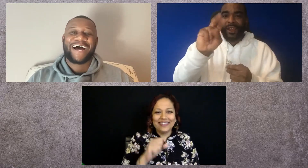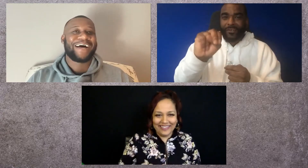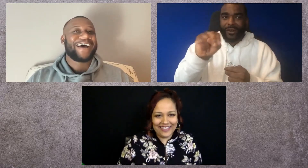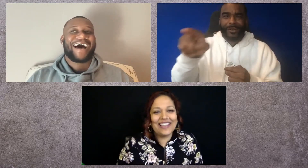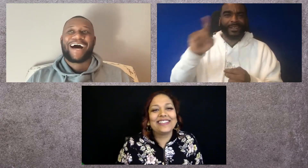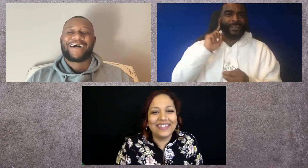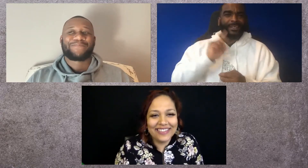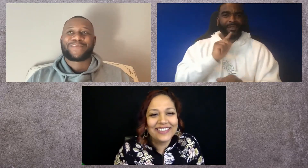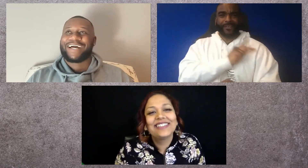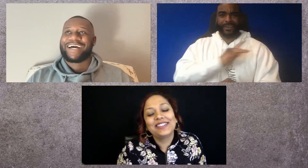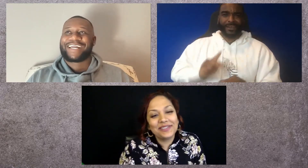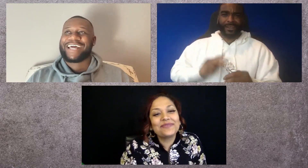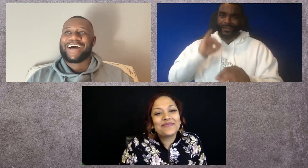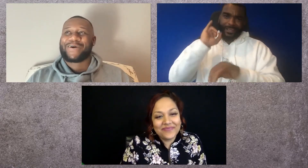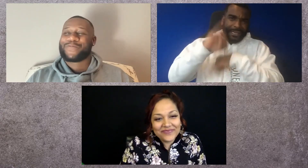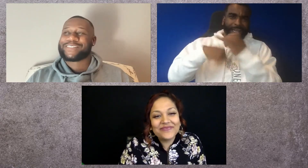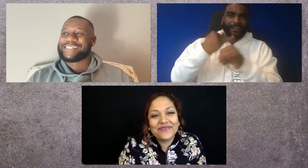meet